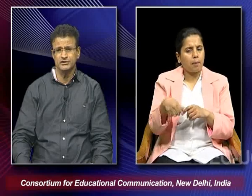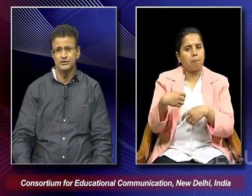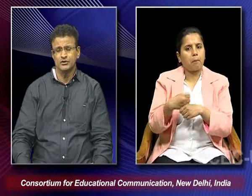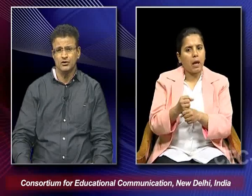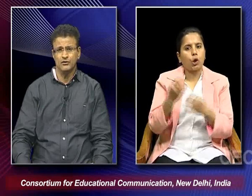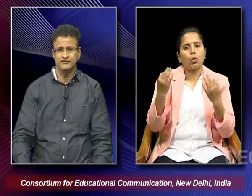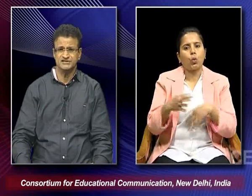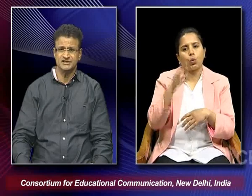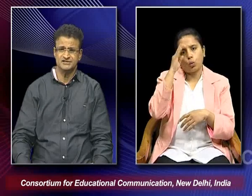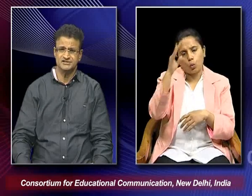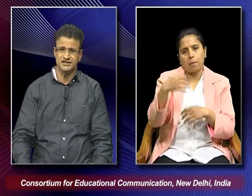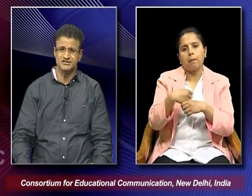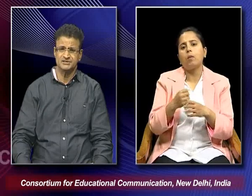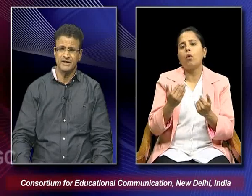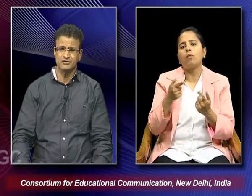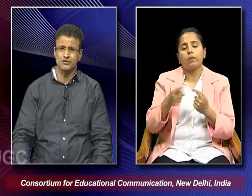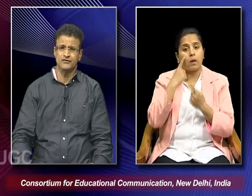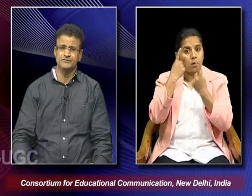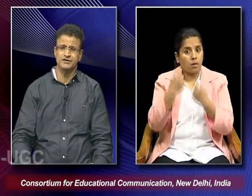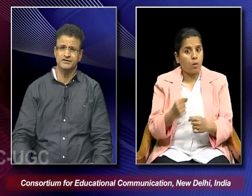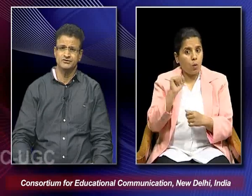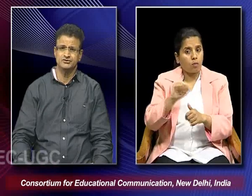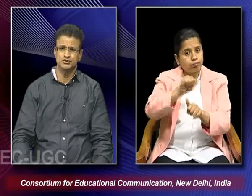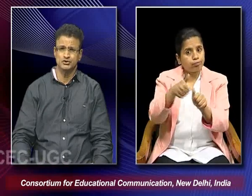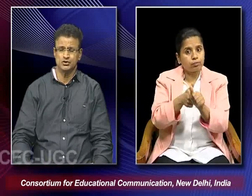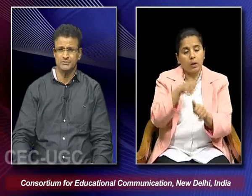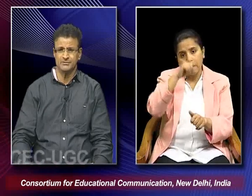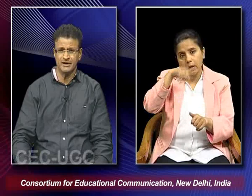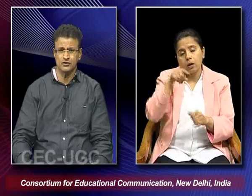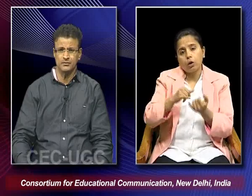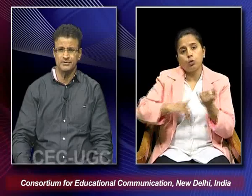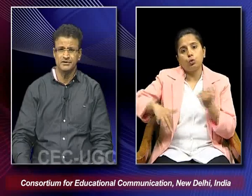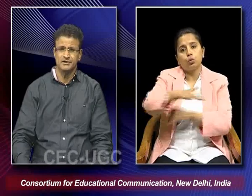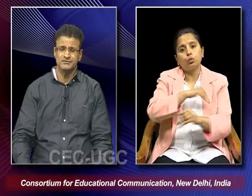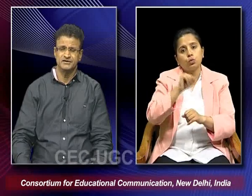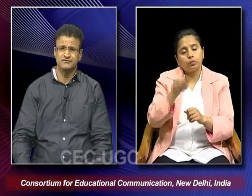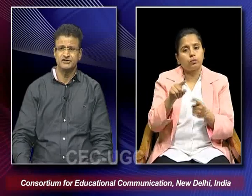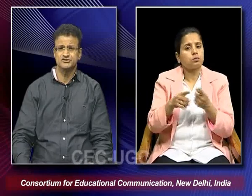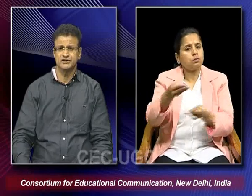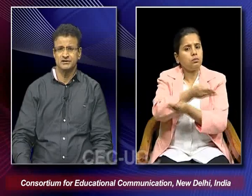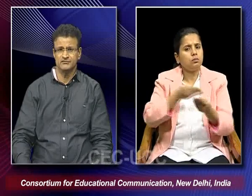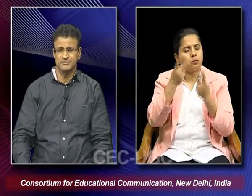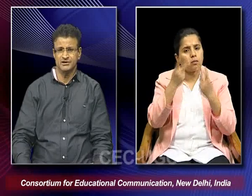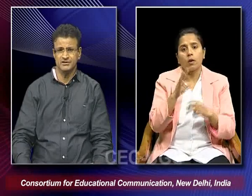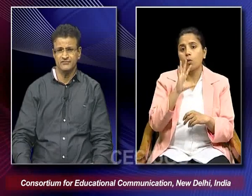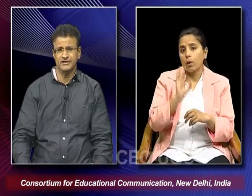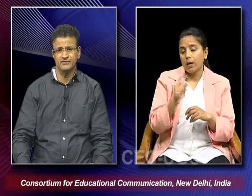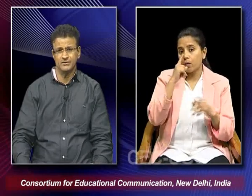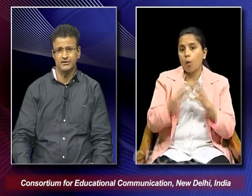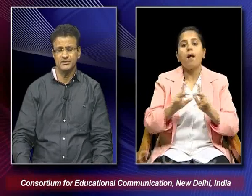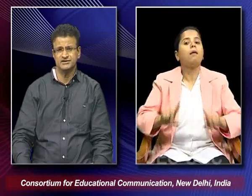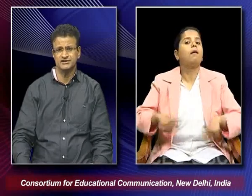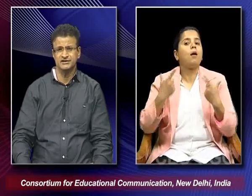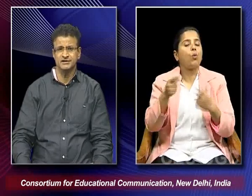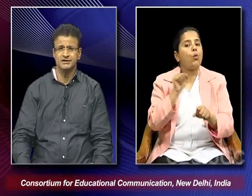theory of such analysis against the backdrop of the Indian socio-economic backdrop within which real women live and